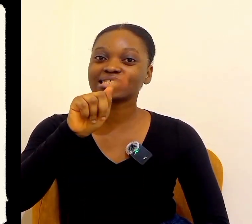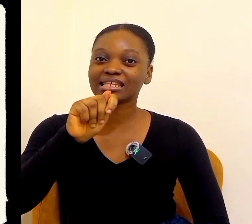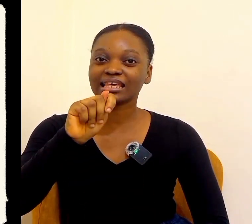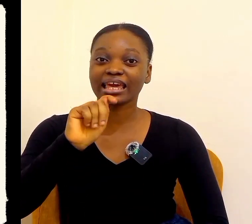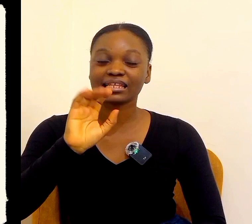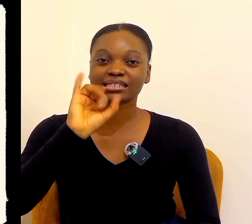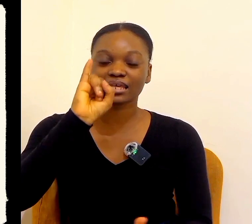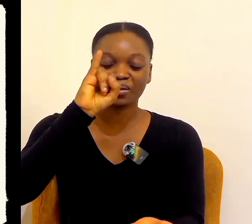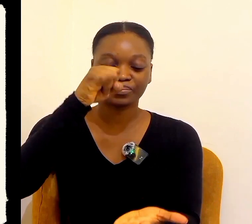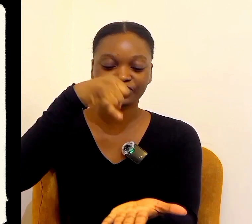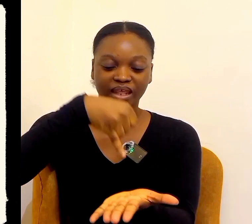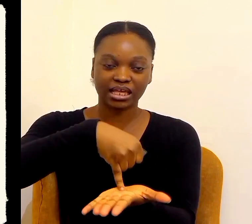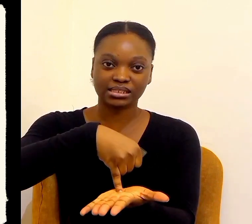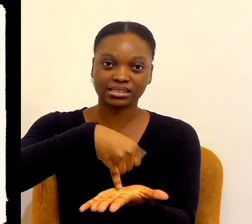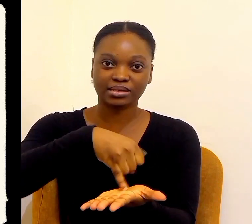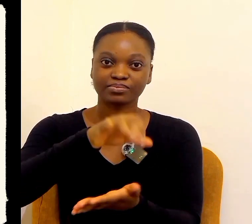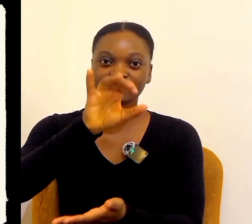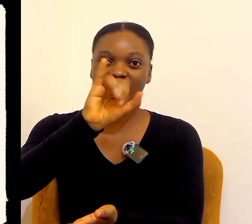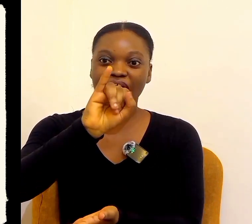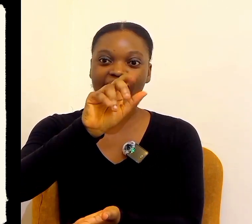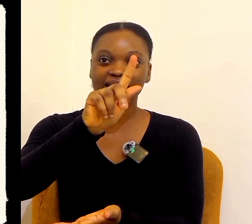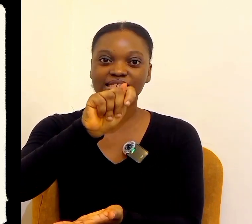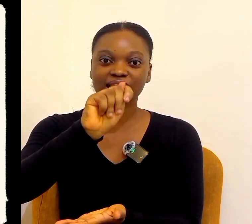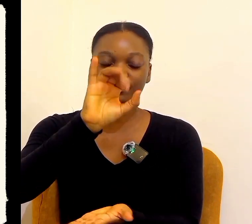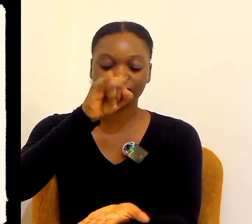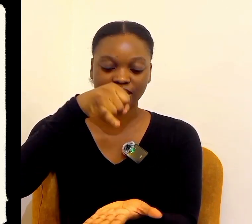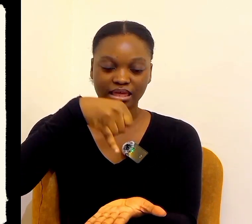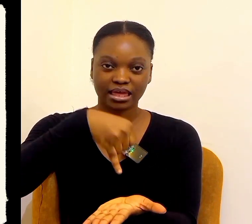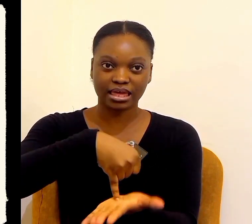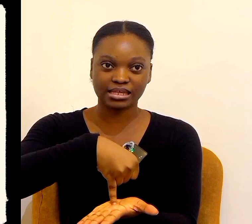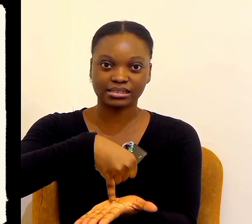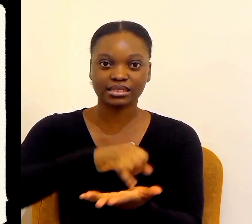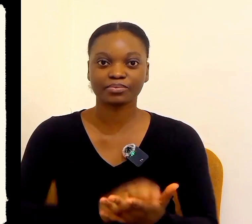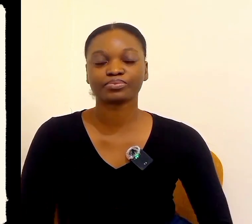I-T, it, I-T, it,